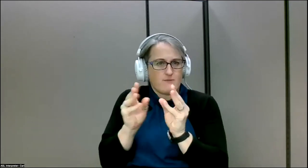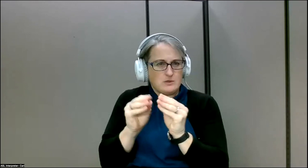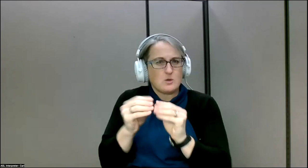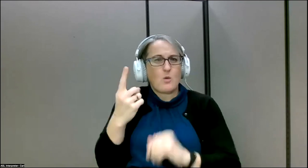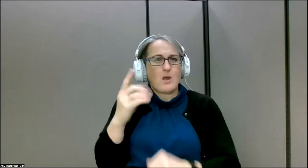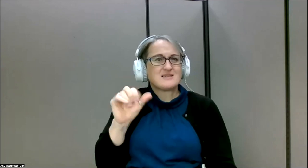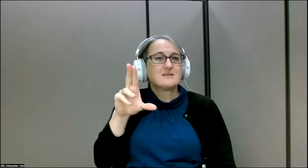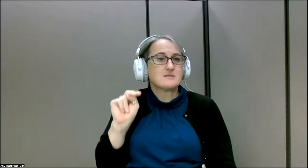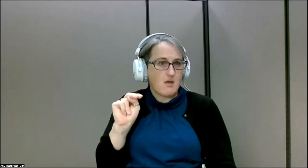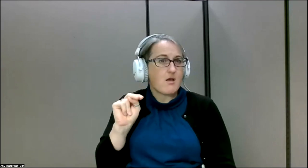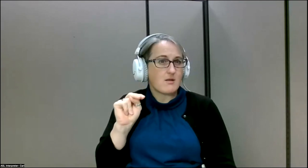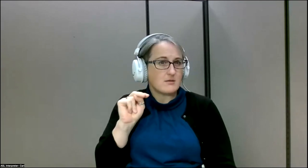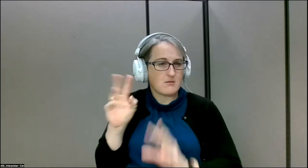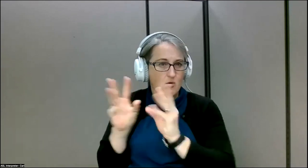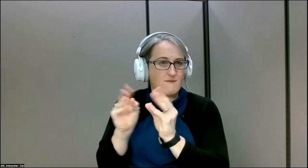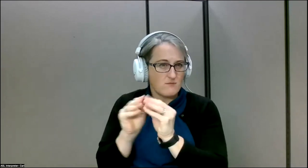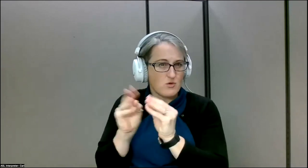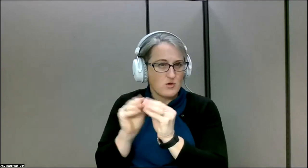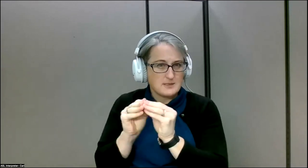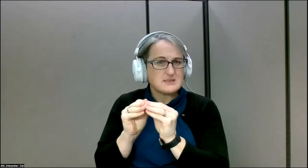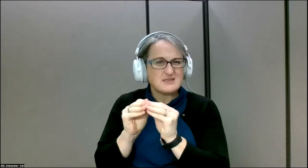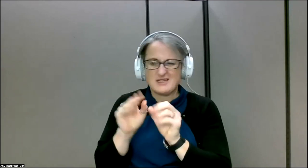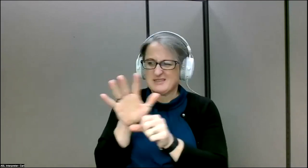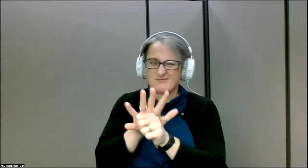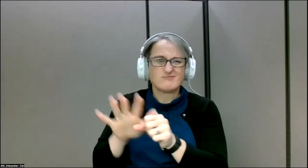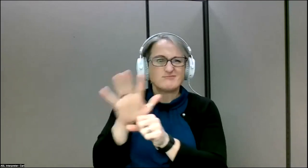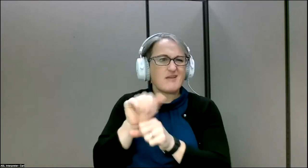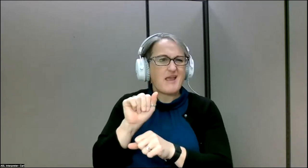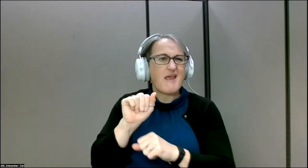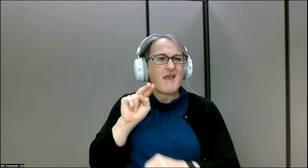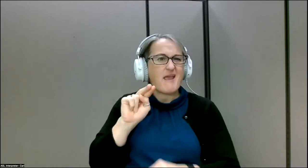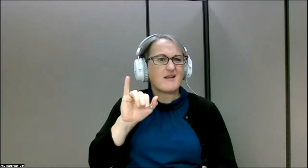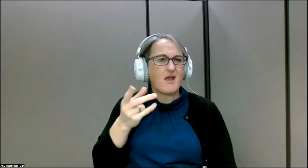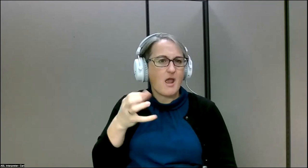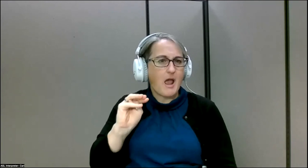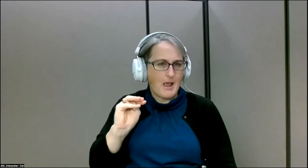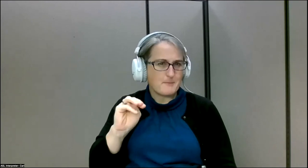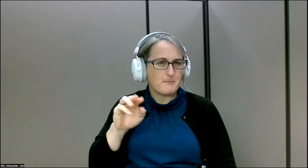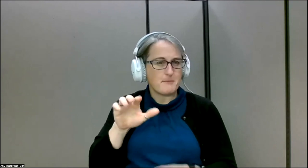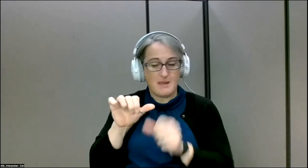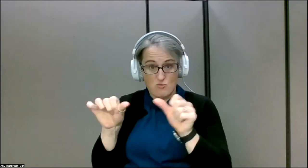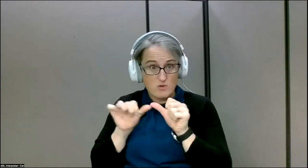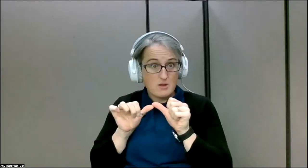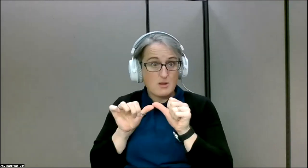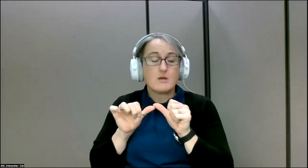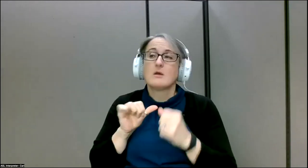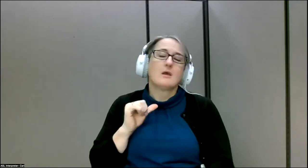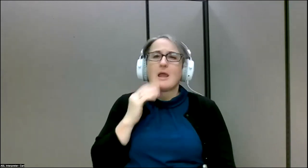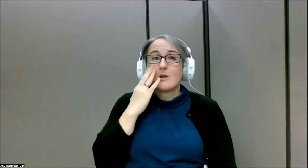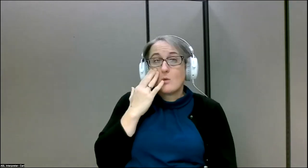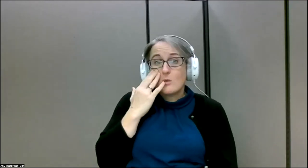conference down here in the Anaheim area. And the one thing that I appreciate about going to these places,